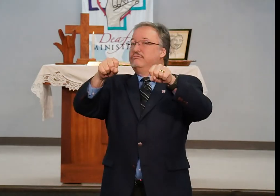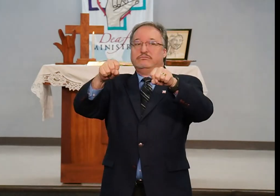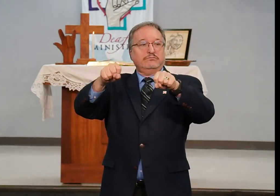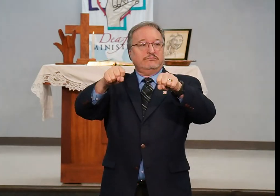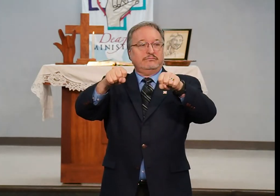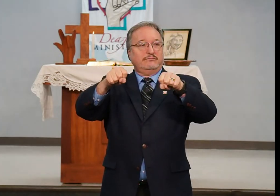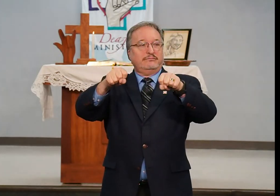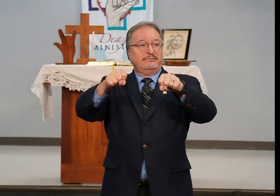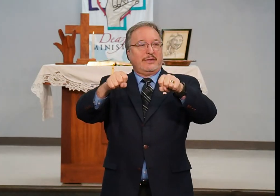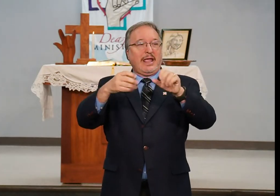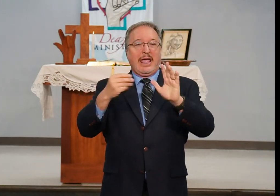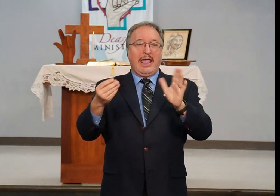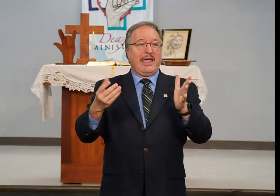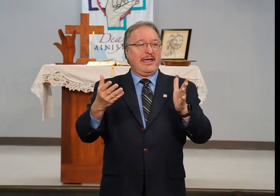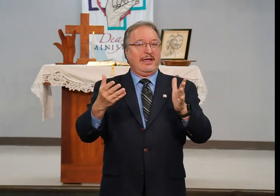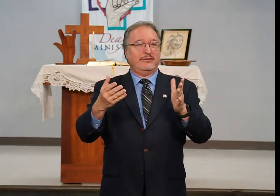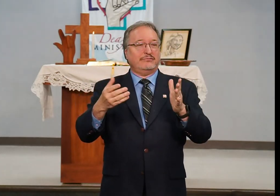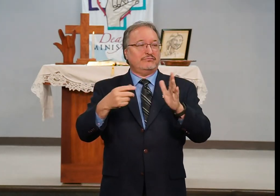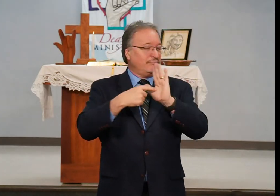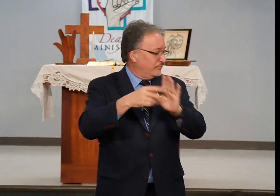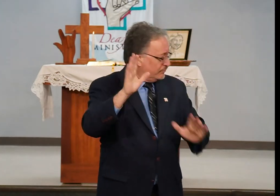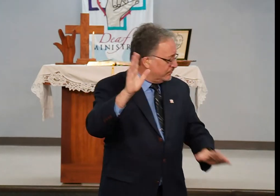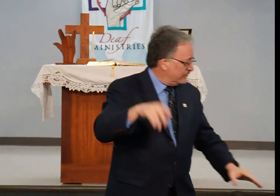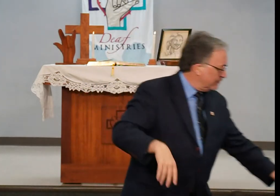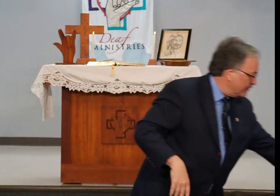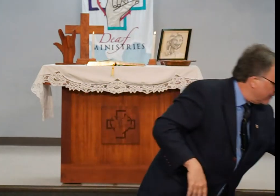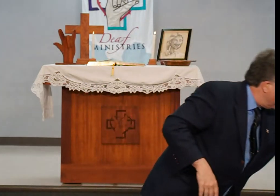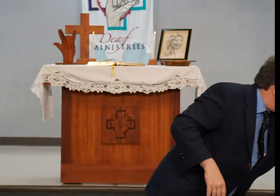has taken on the ministry work that she has done.